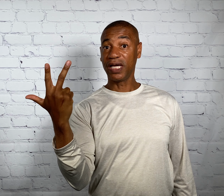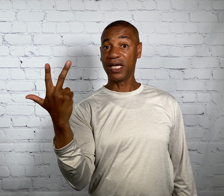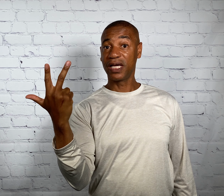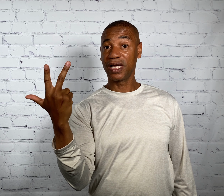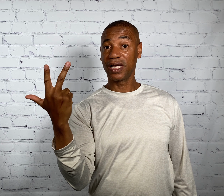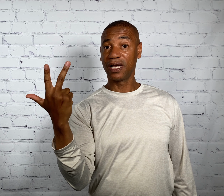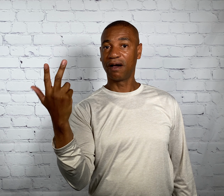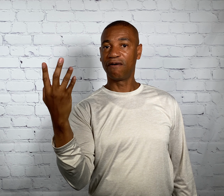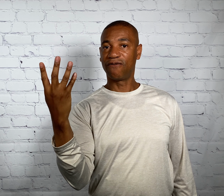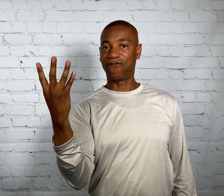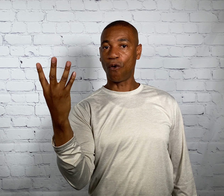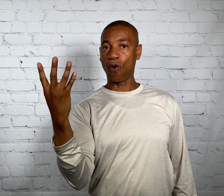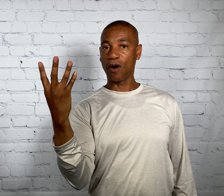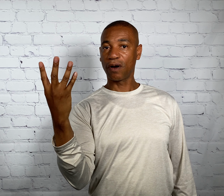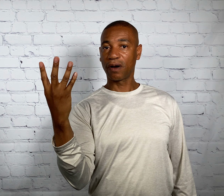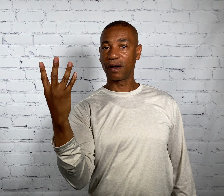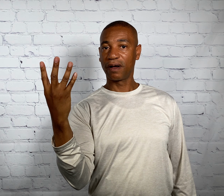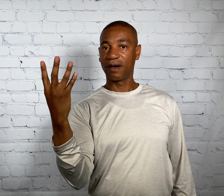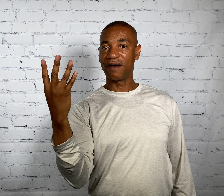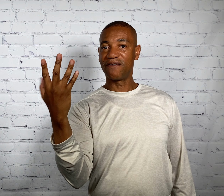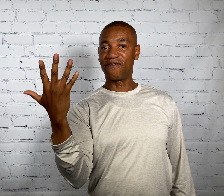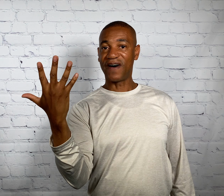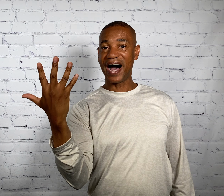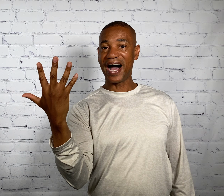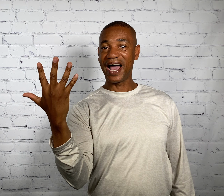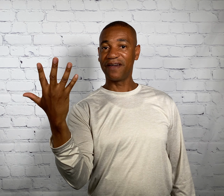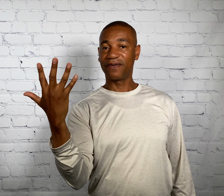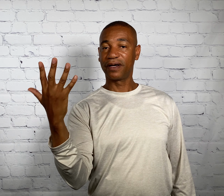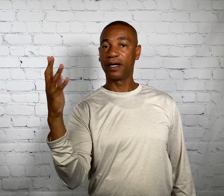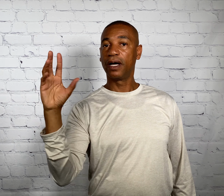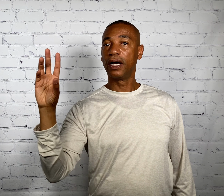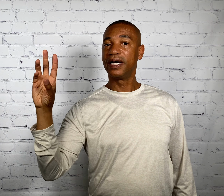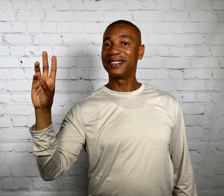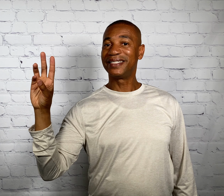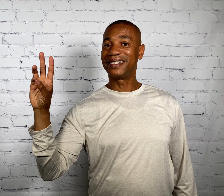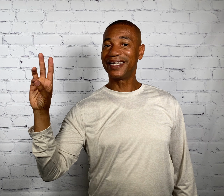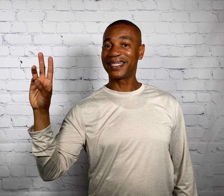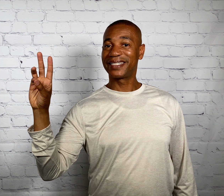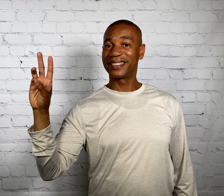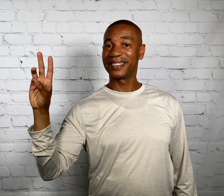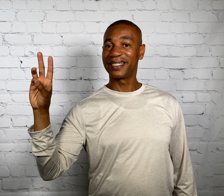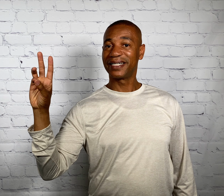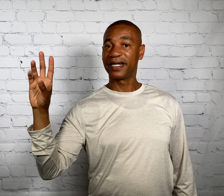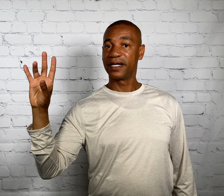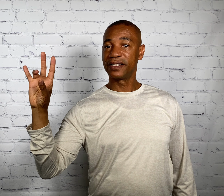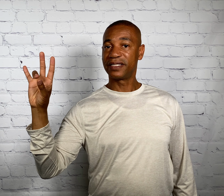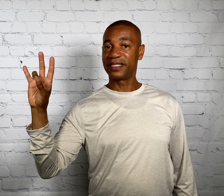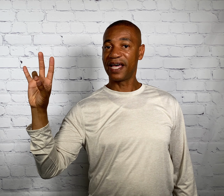3, 4, 5, 6,